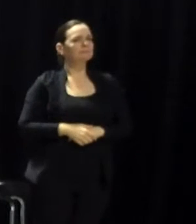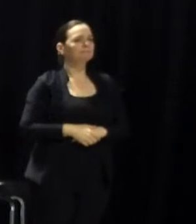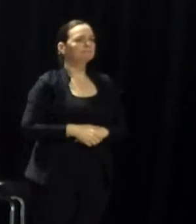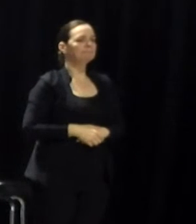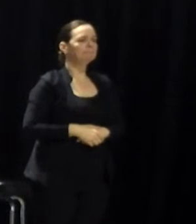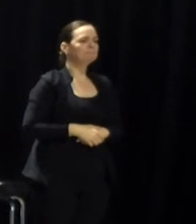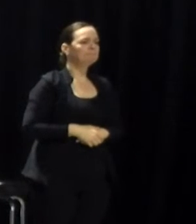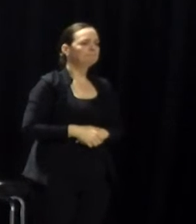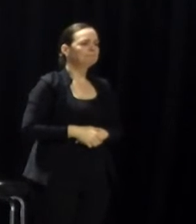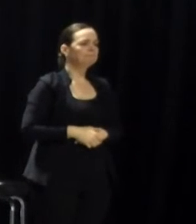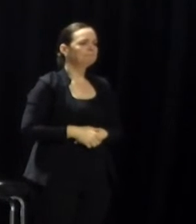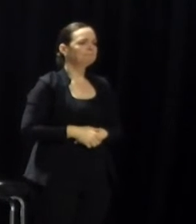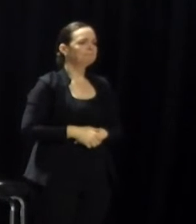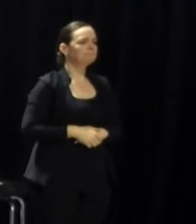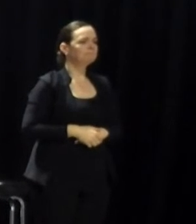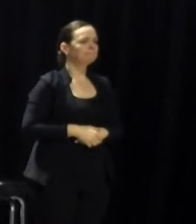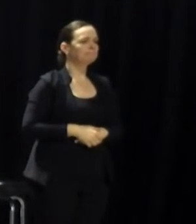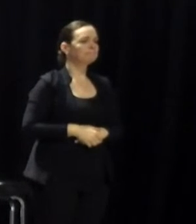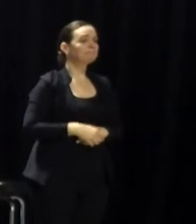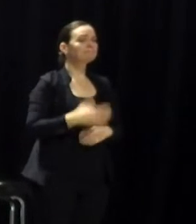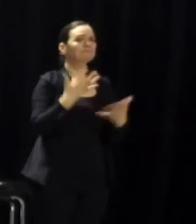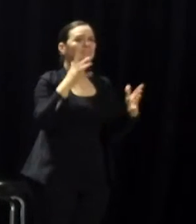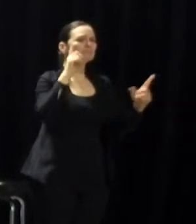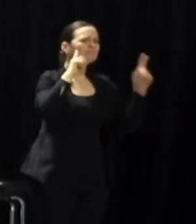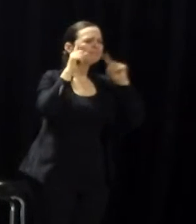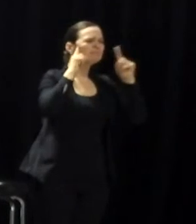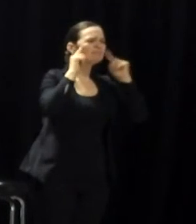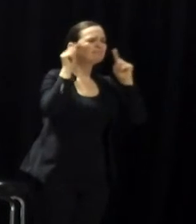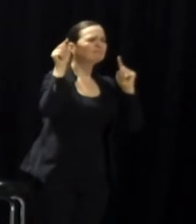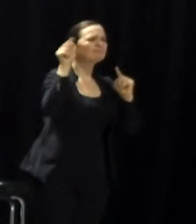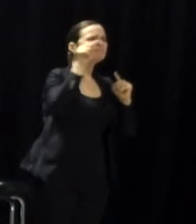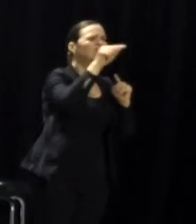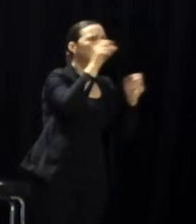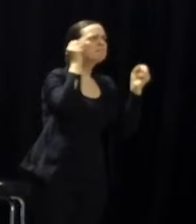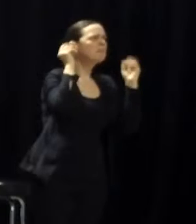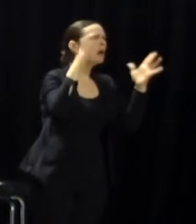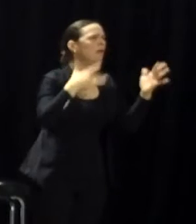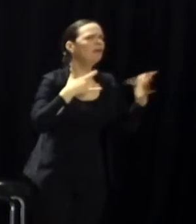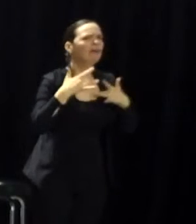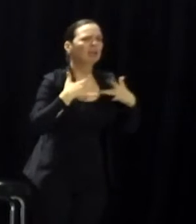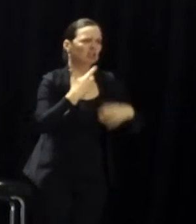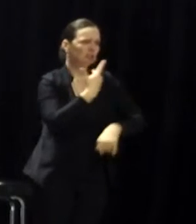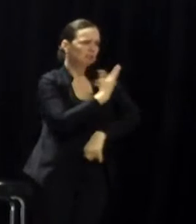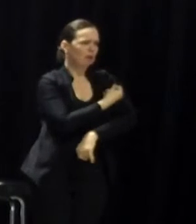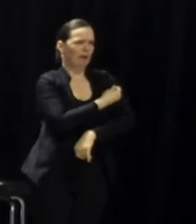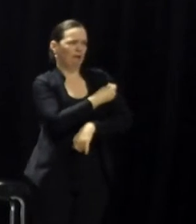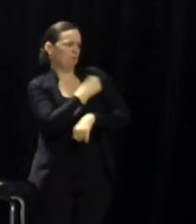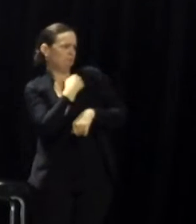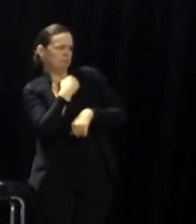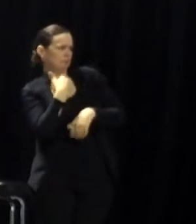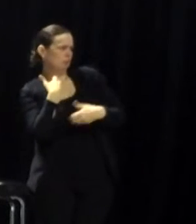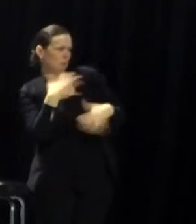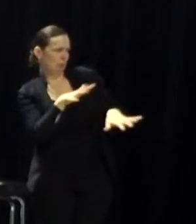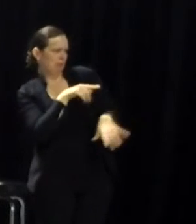with, but part of the community is there. So